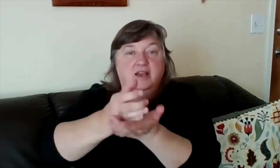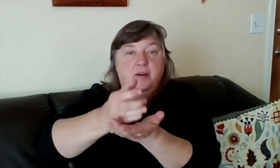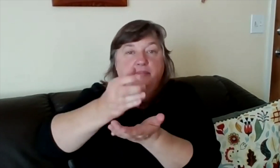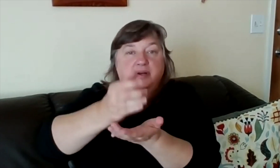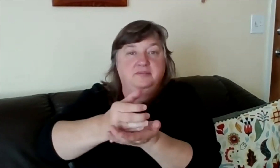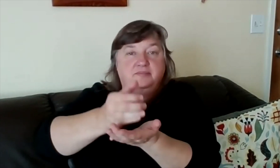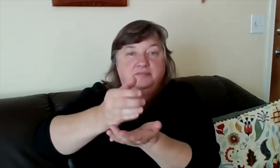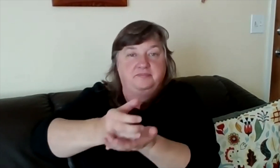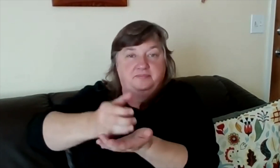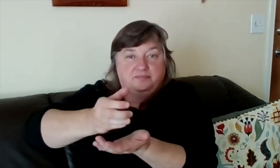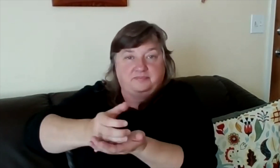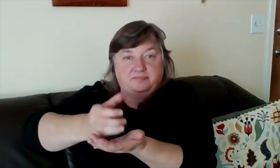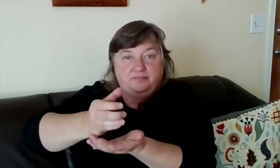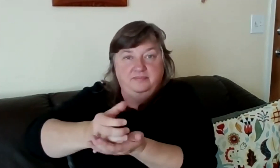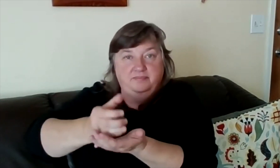cup,